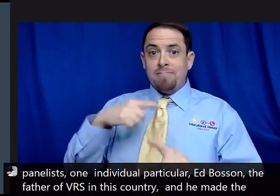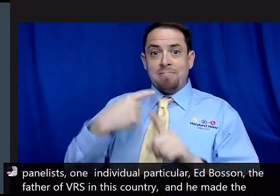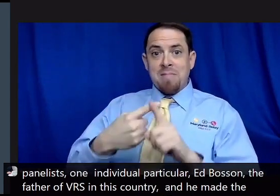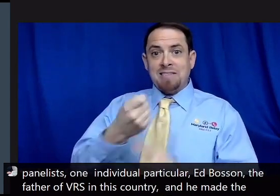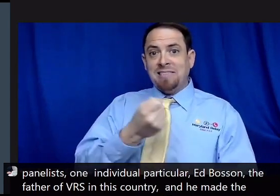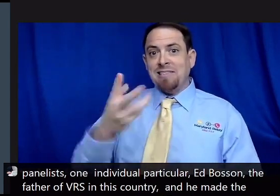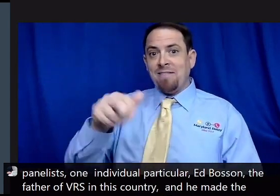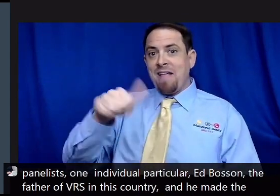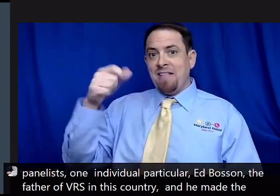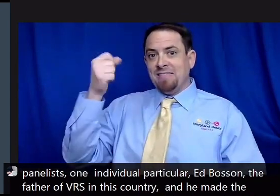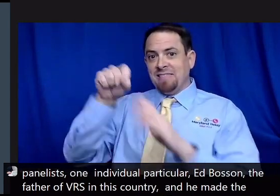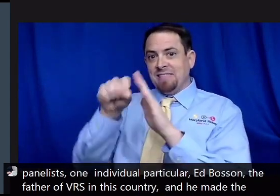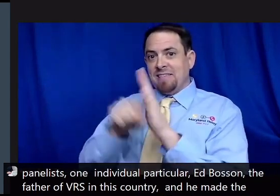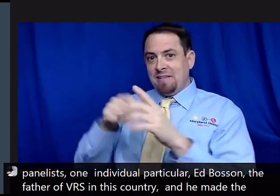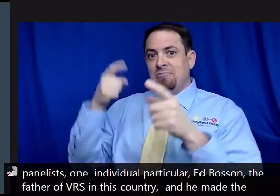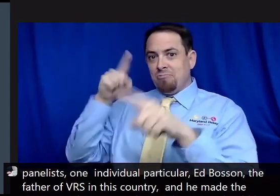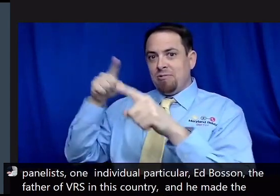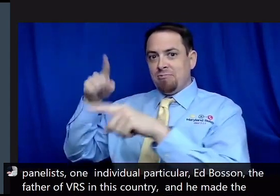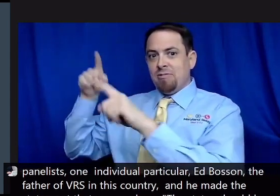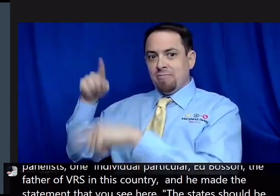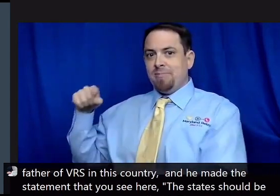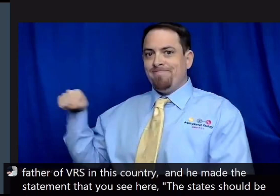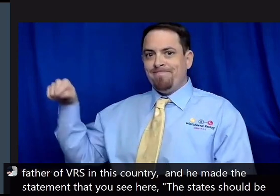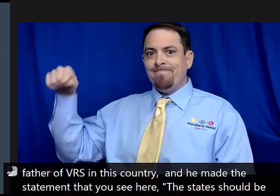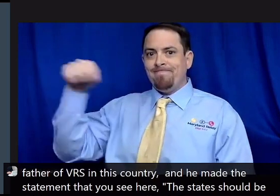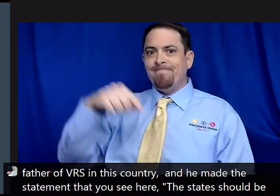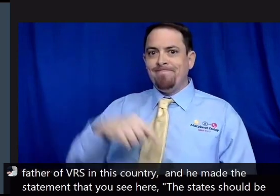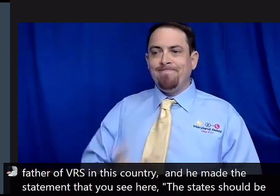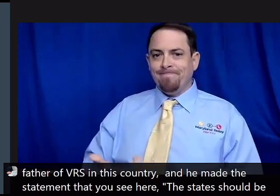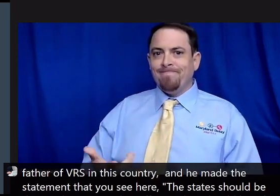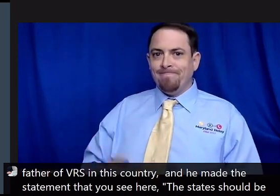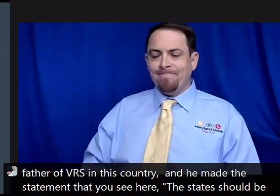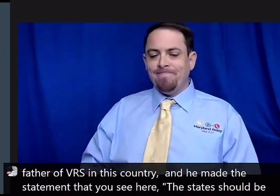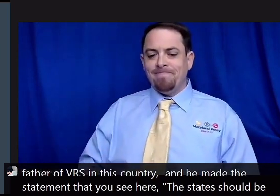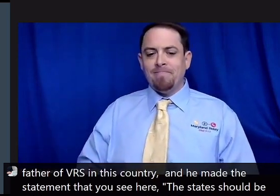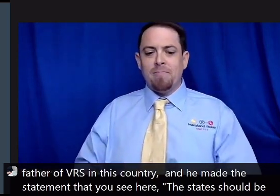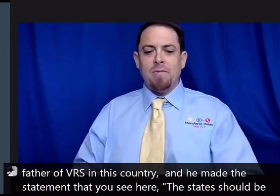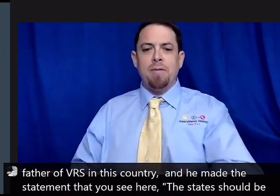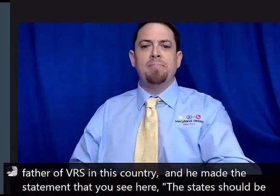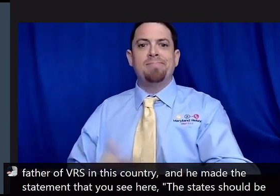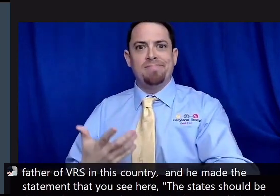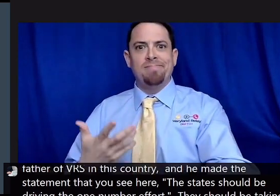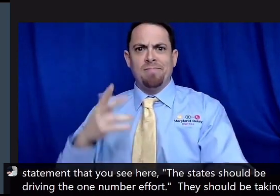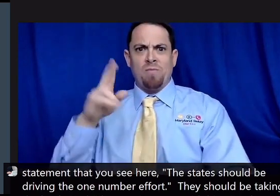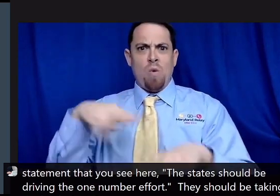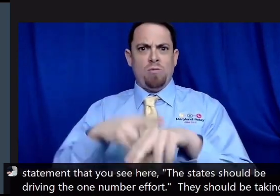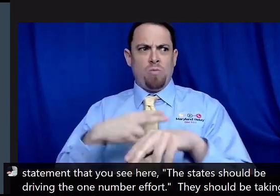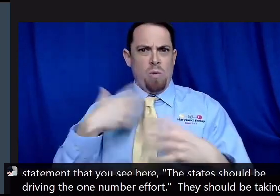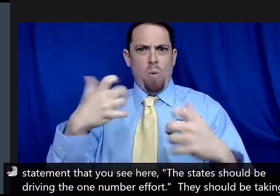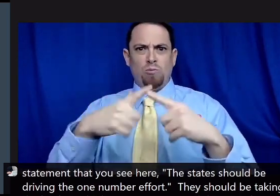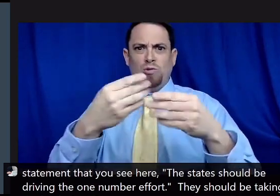should be taking the lead, and I happen to agree with him. And several other states agreed with that statement as well.